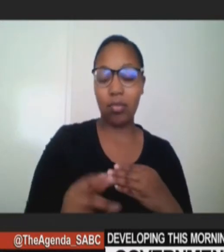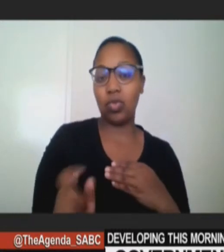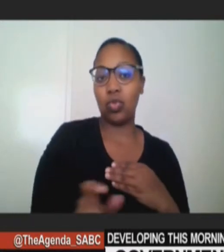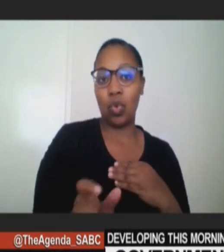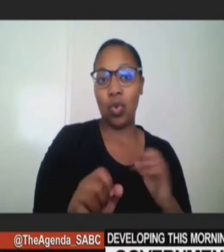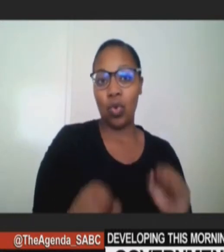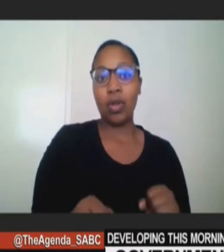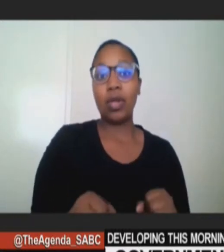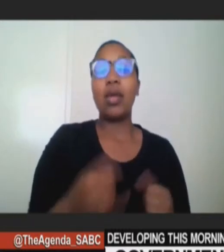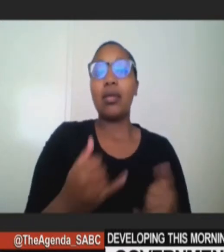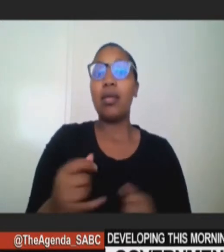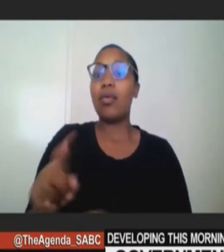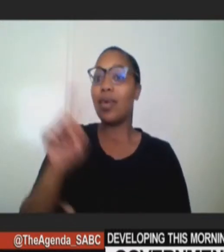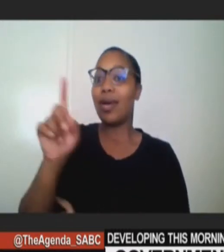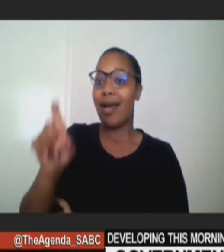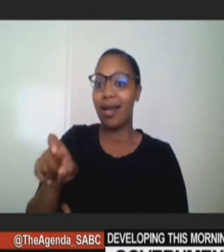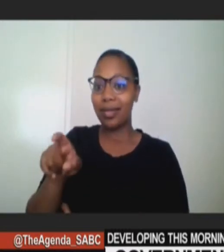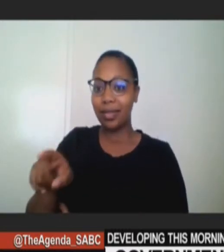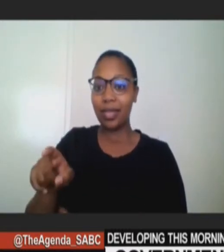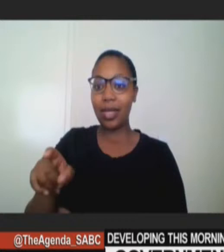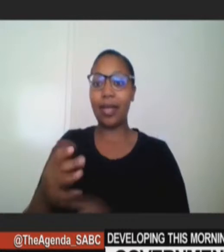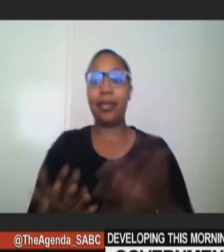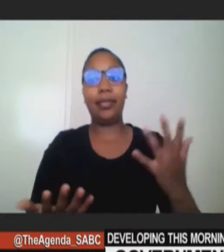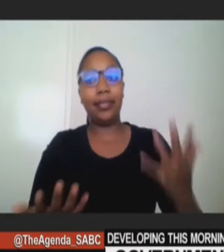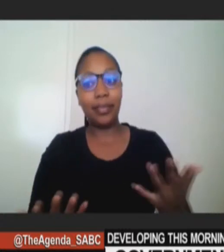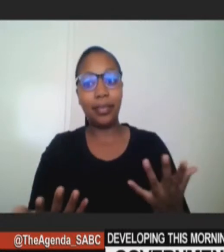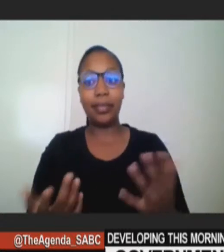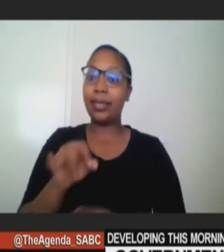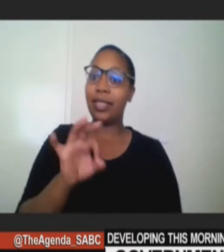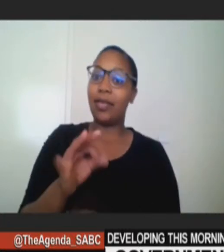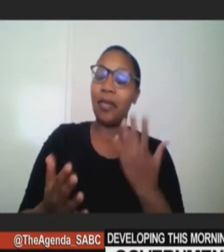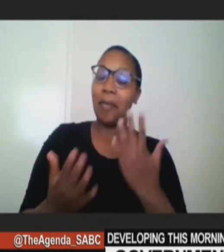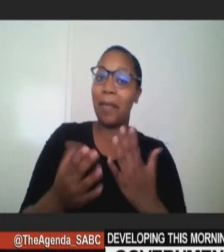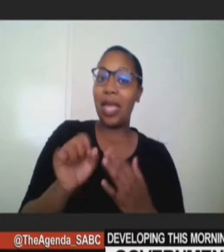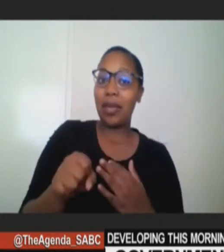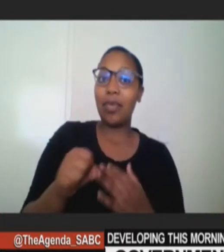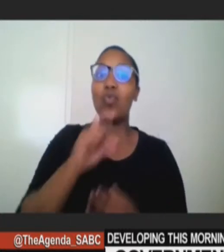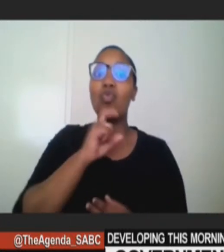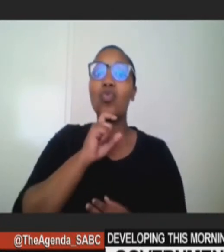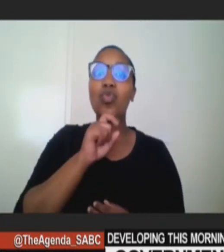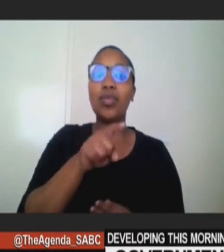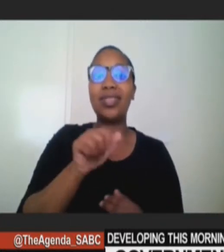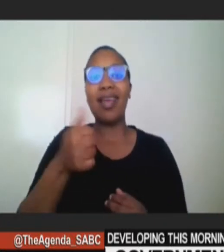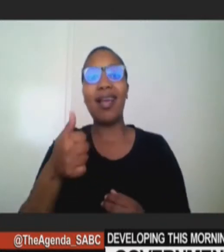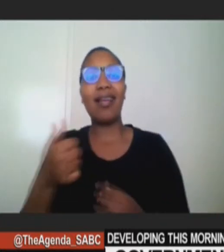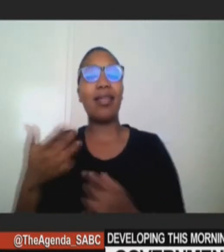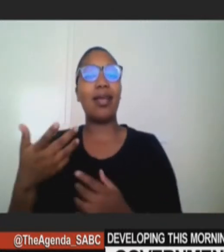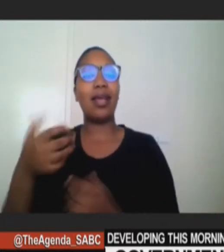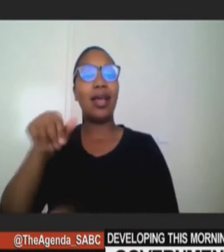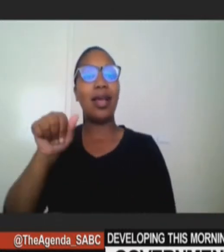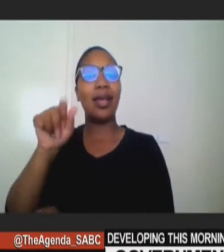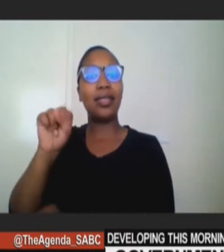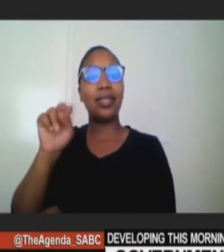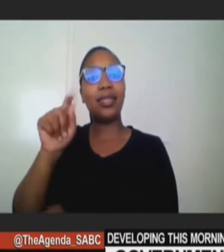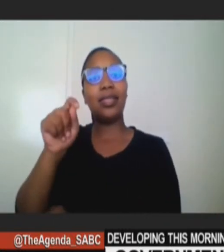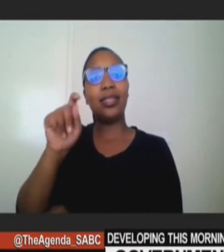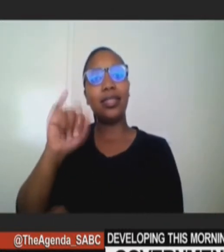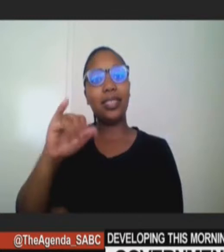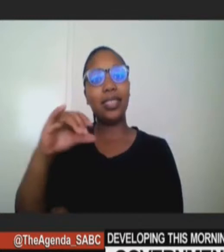So she's asking if we're going to start using the rapid antigen test in the absence of a PCR